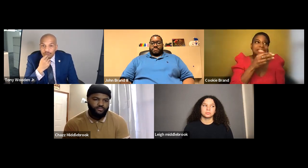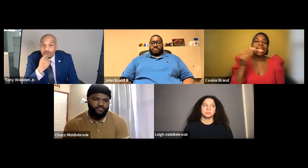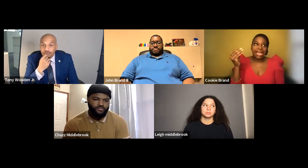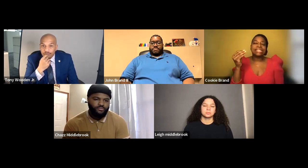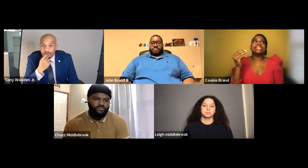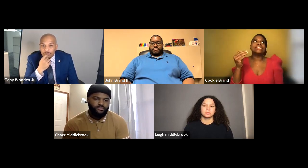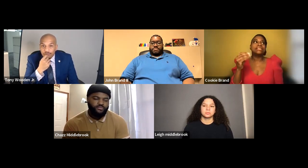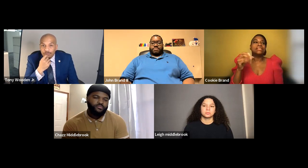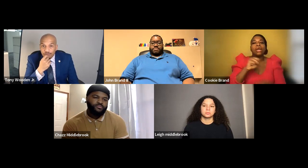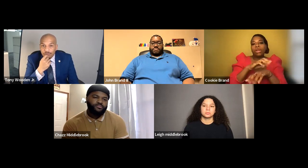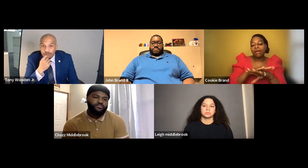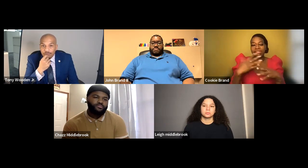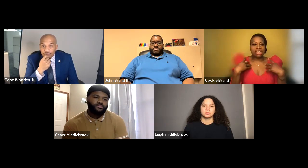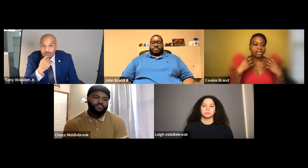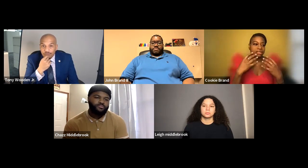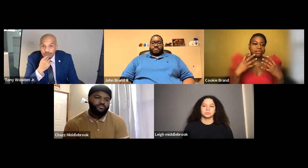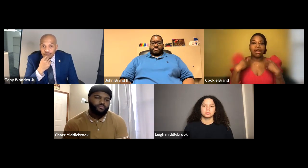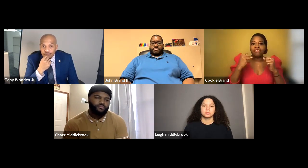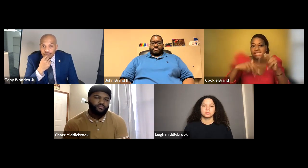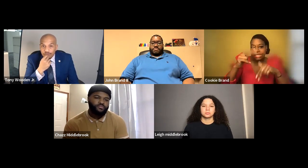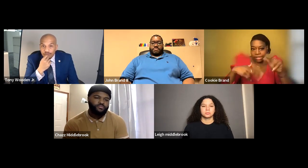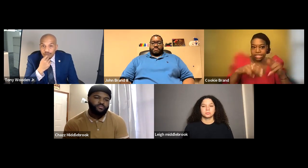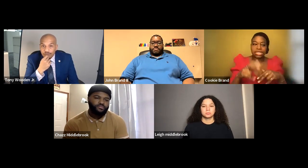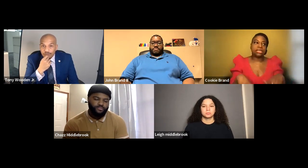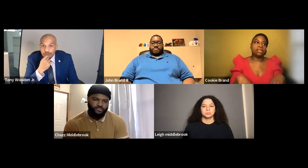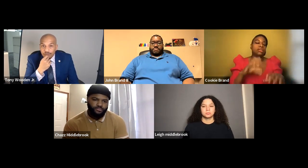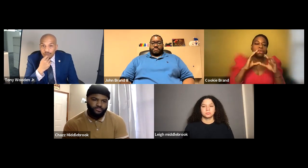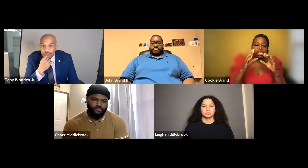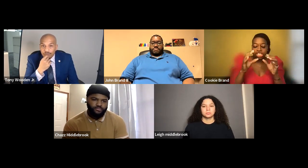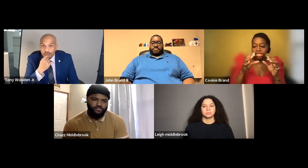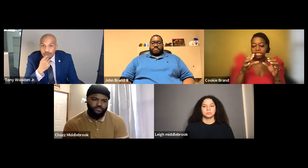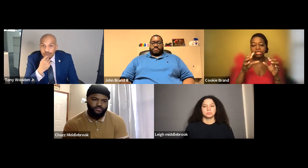students have hearing parents, as has been mentioned several times. They've had